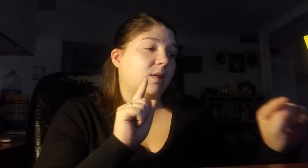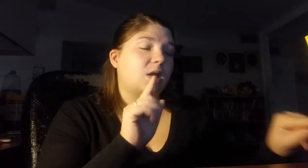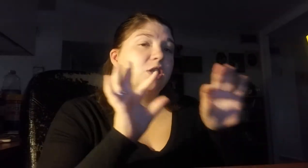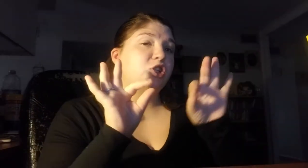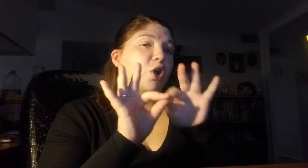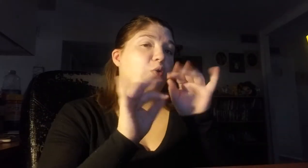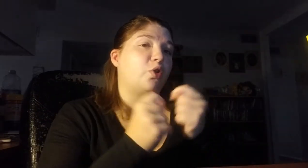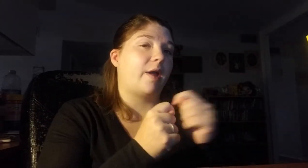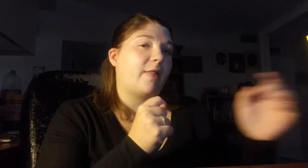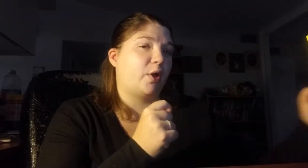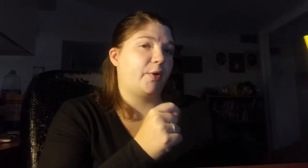isn't soaked together.